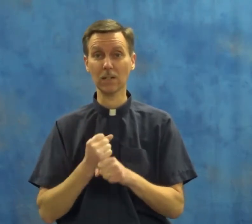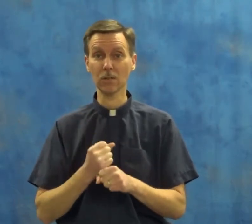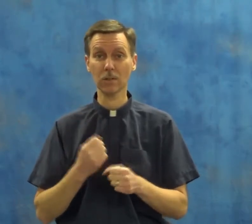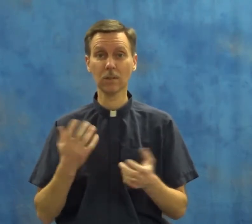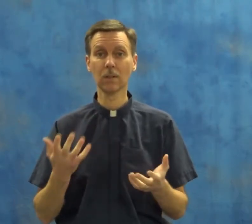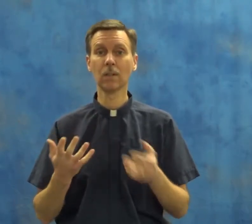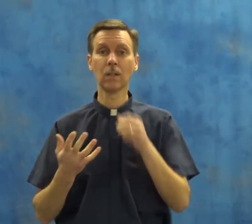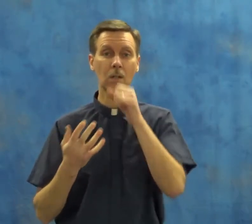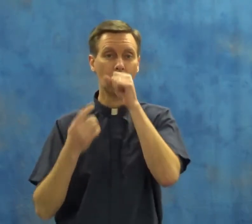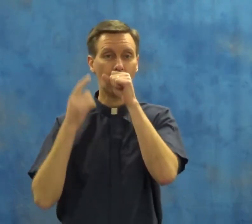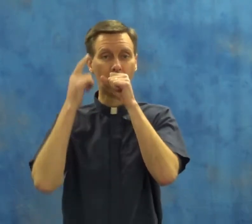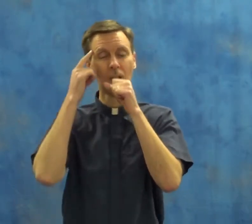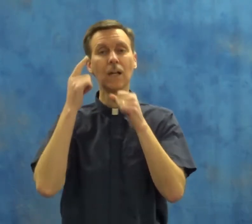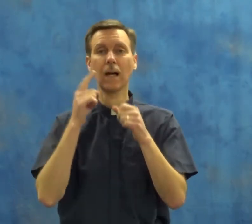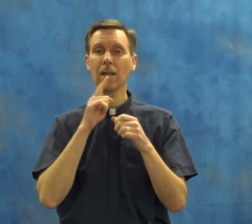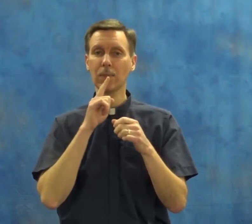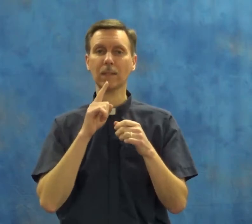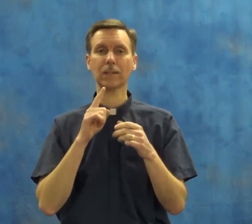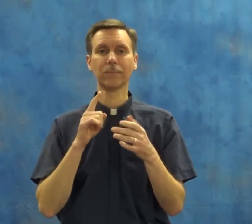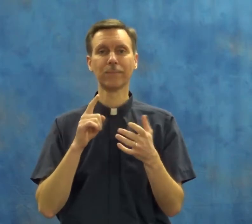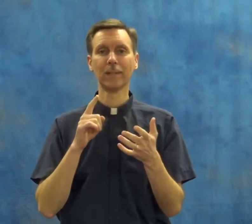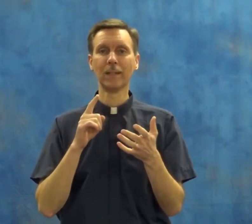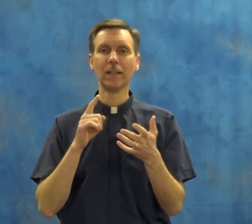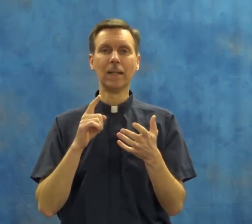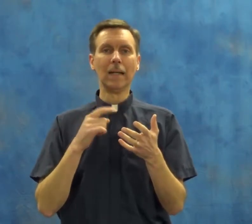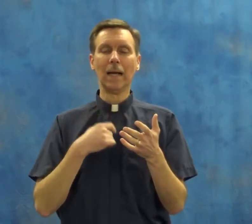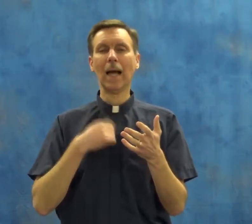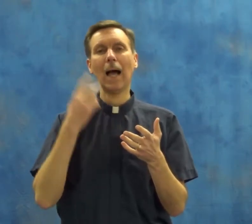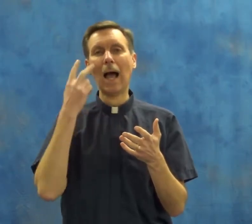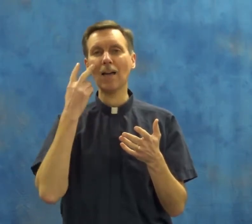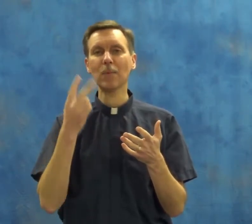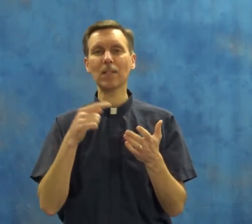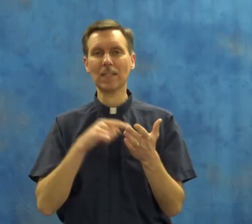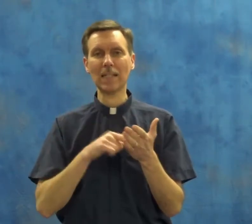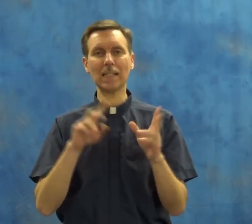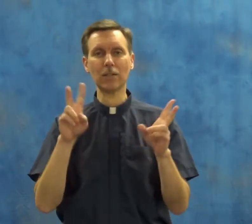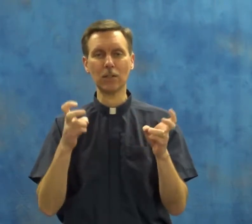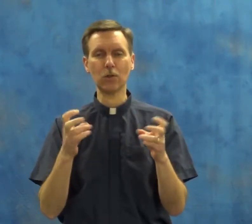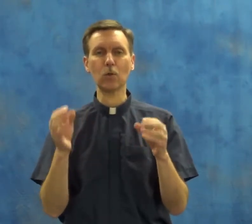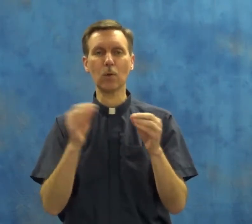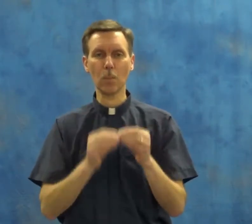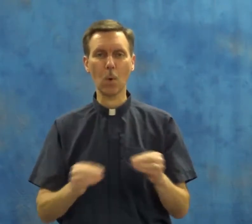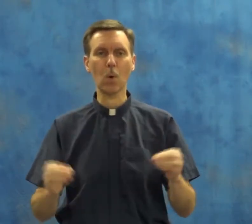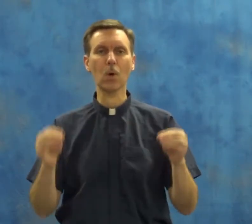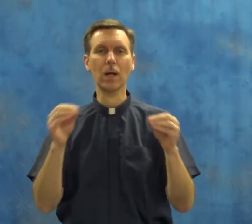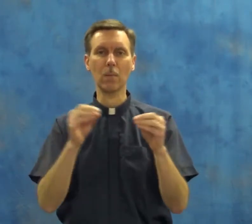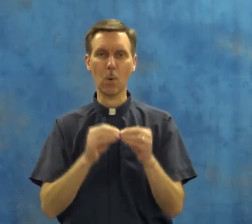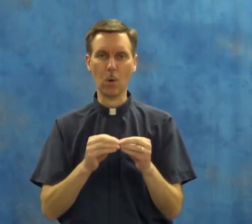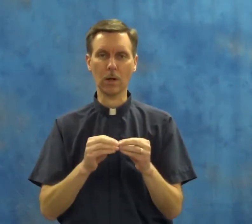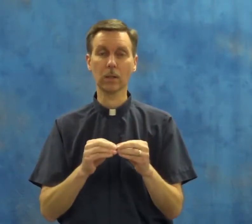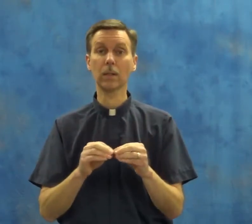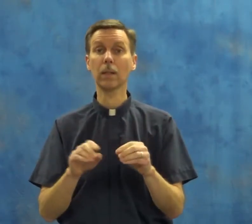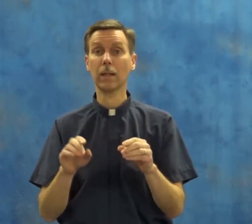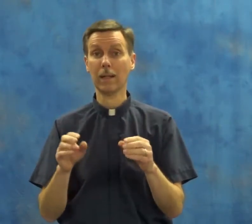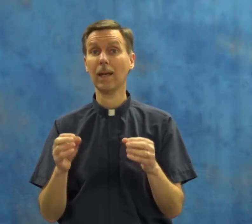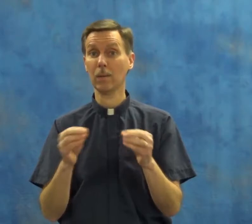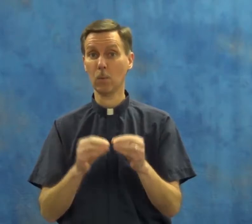years, I think I've been seeing this issue more and more and